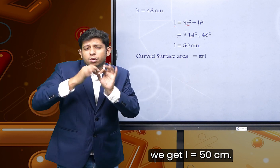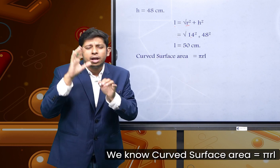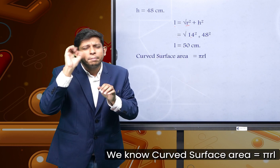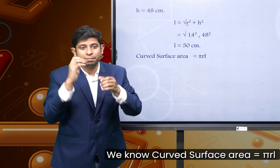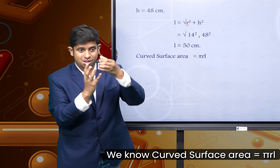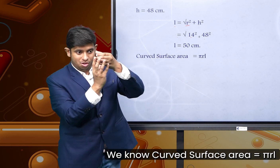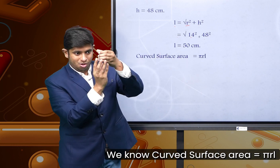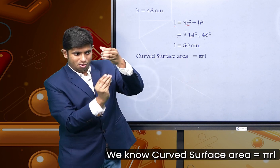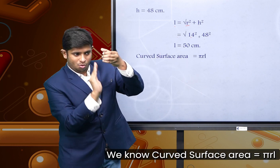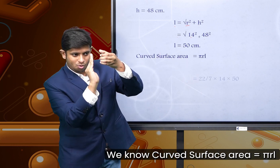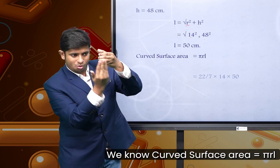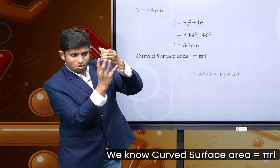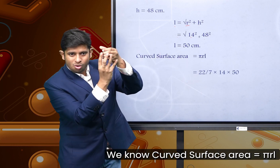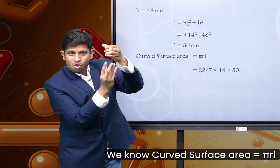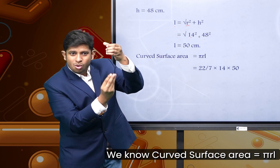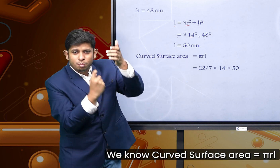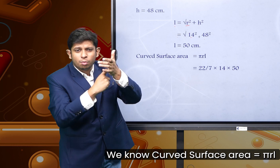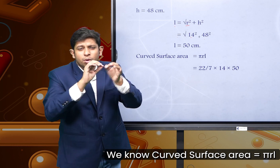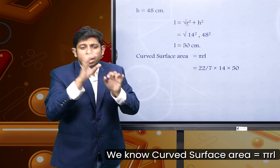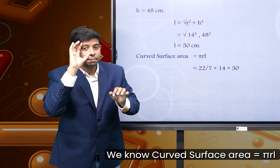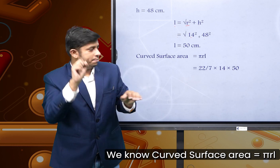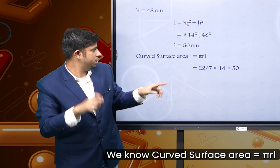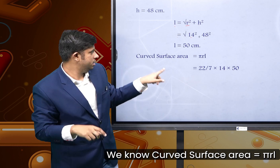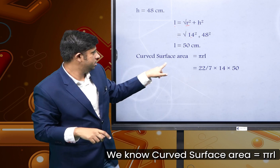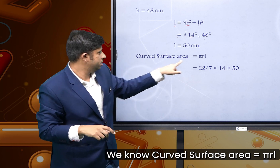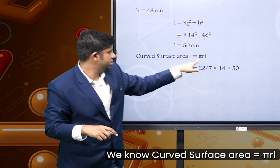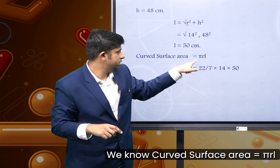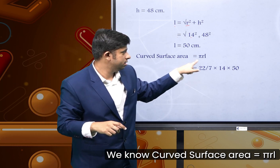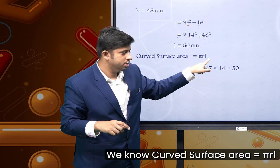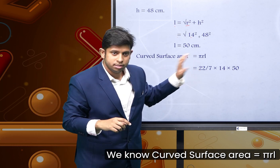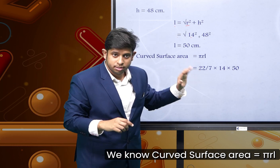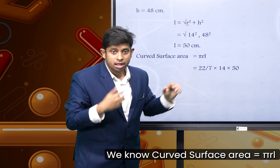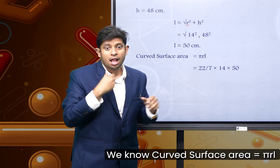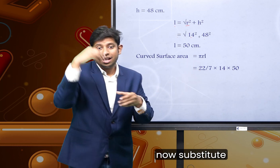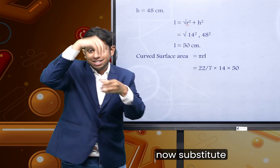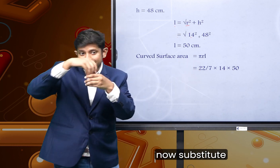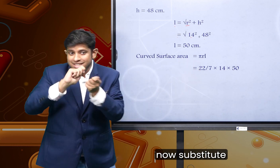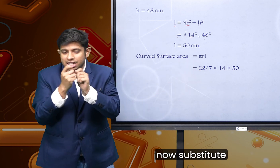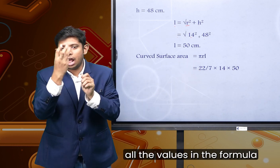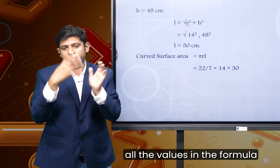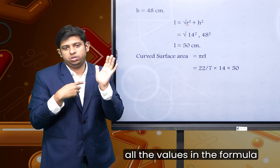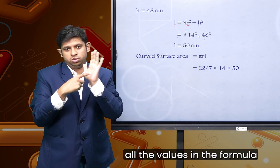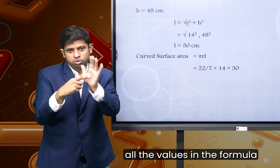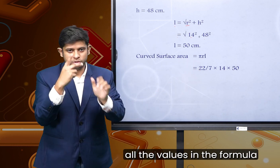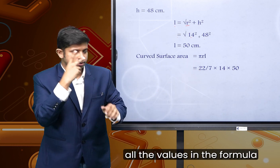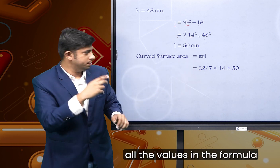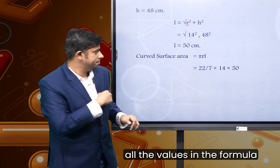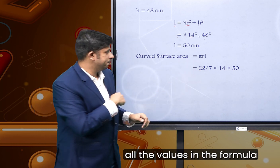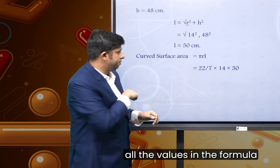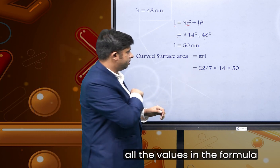We know curved surface area is equal to pi r l. Now substitute all the values in the formula.